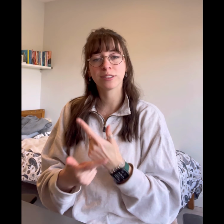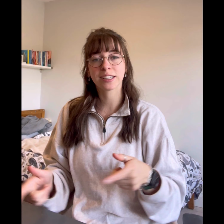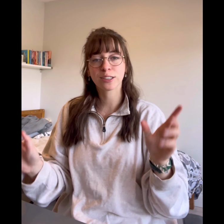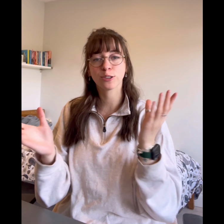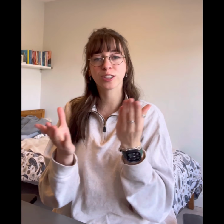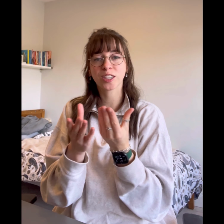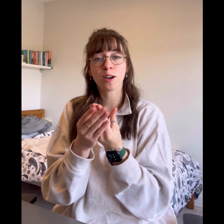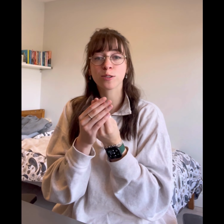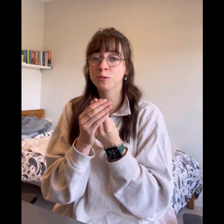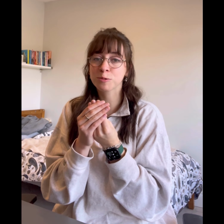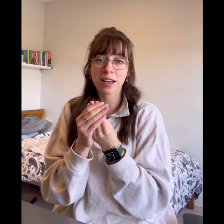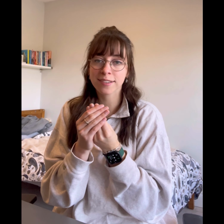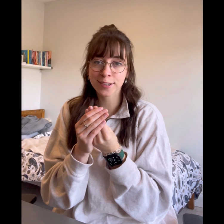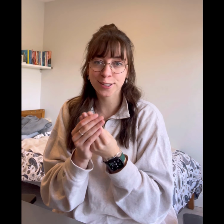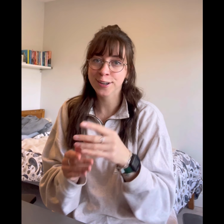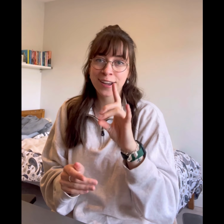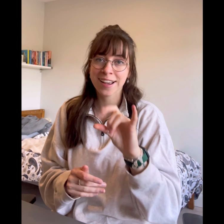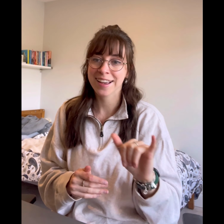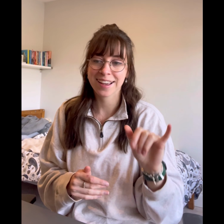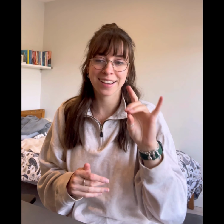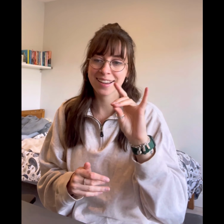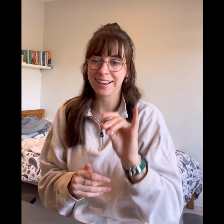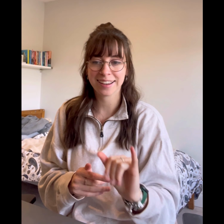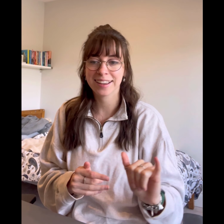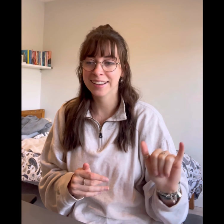And we'll sing your song together.